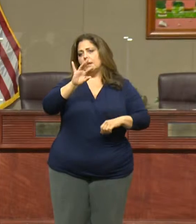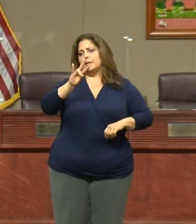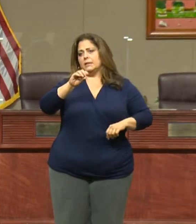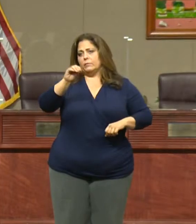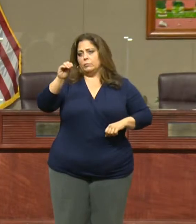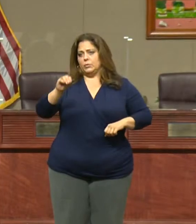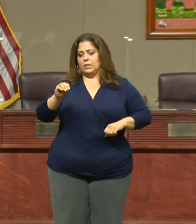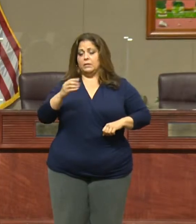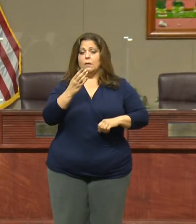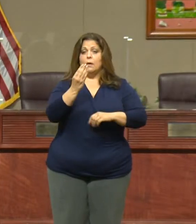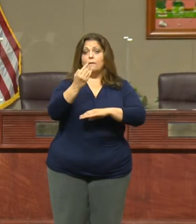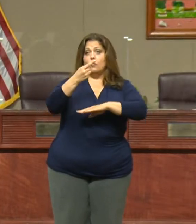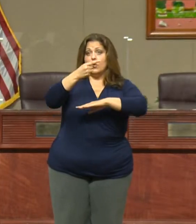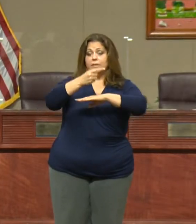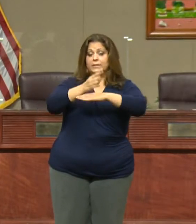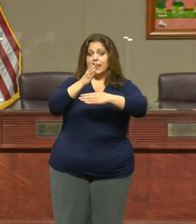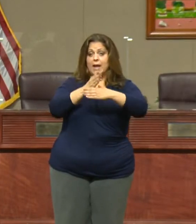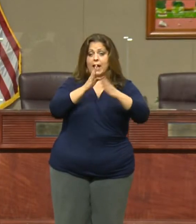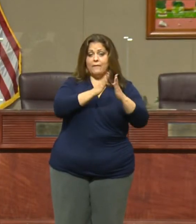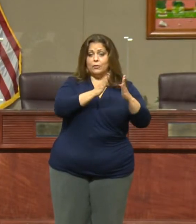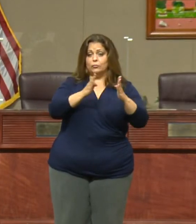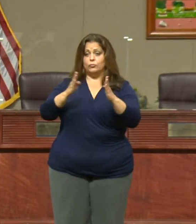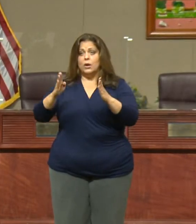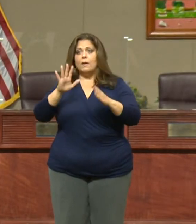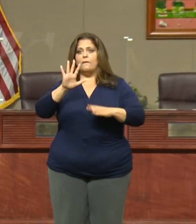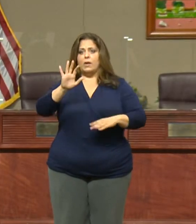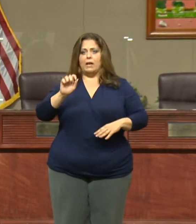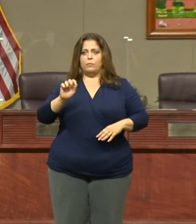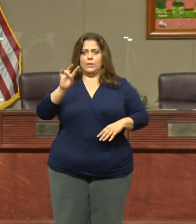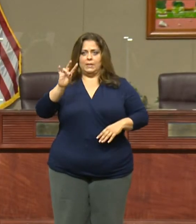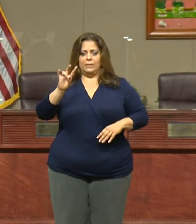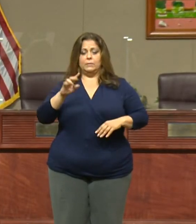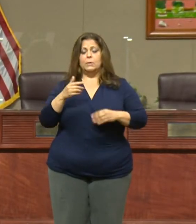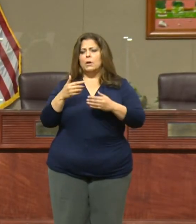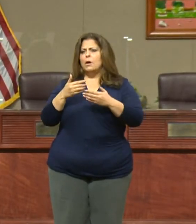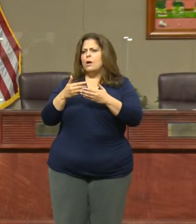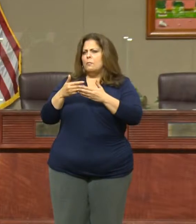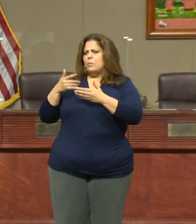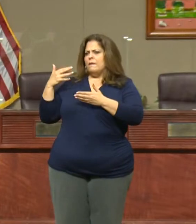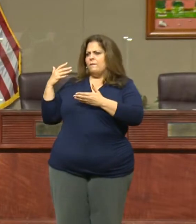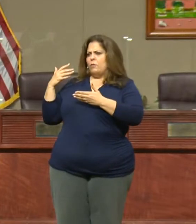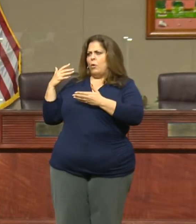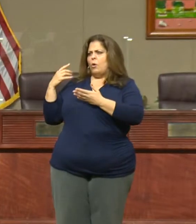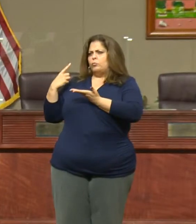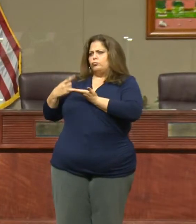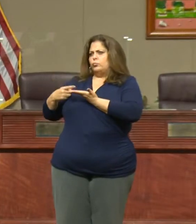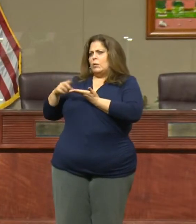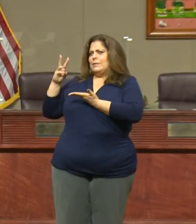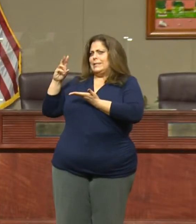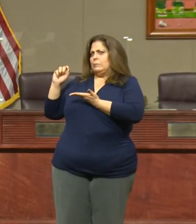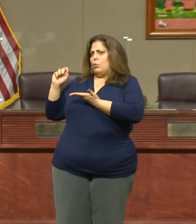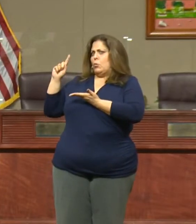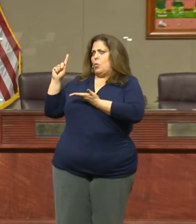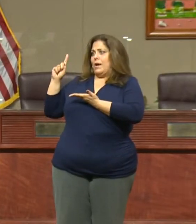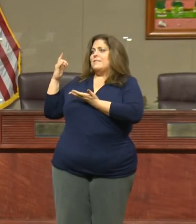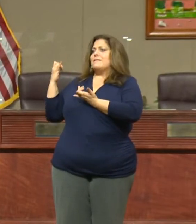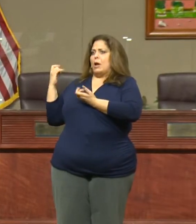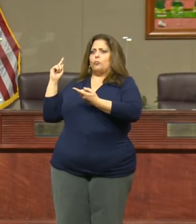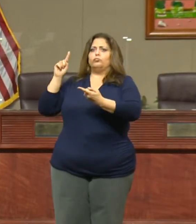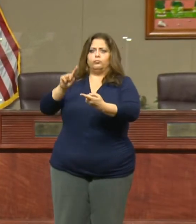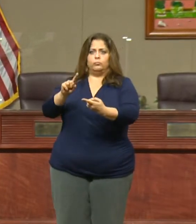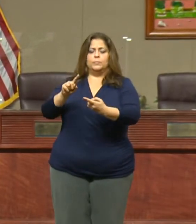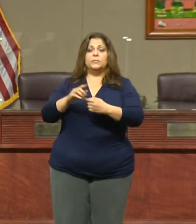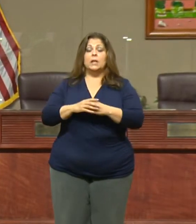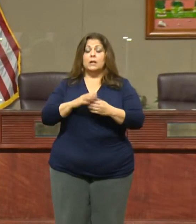and our 14-day rolling average is at 5.7. The last time that we talked to you was at 6.1. The total number